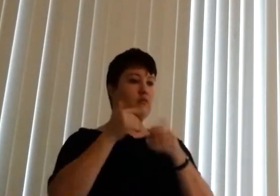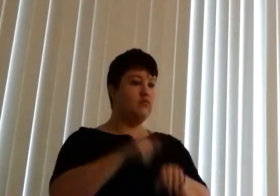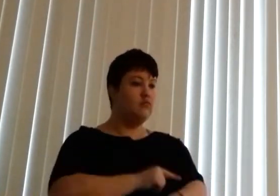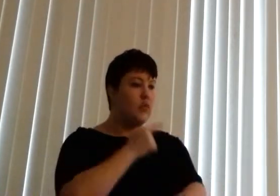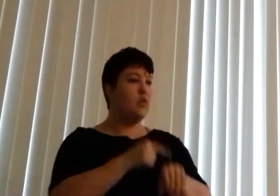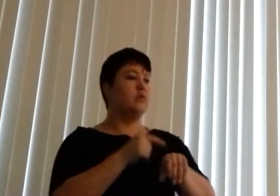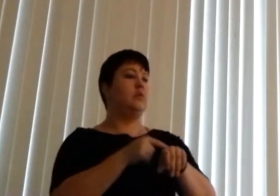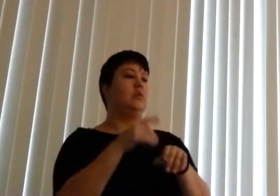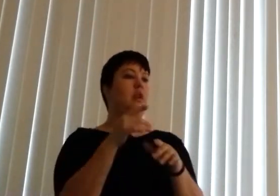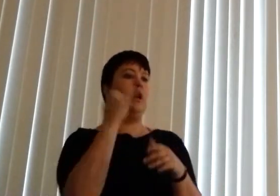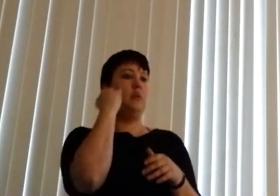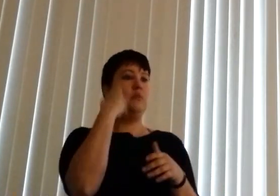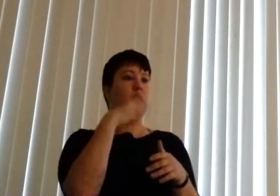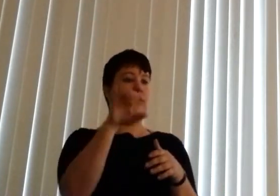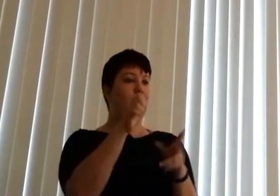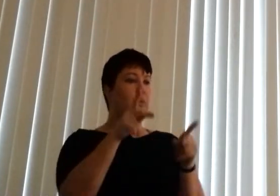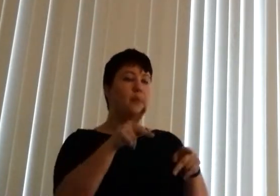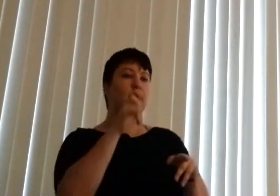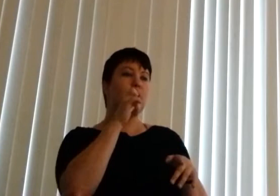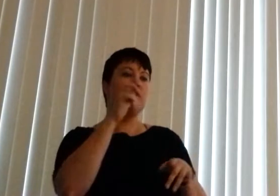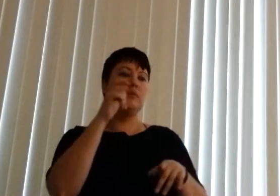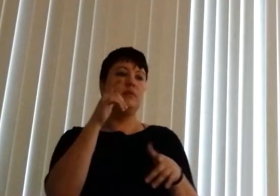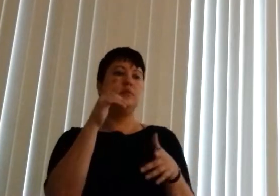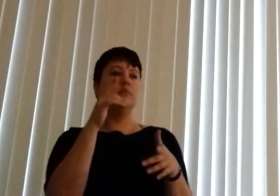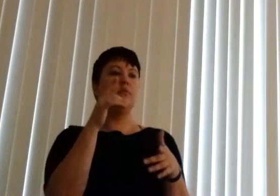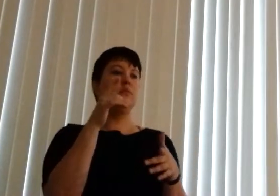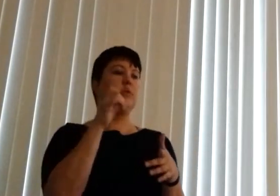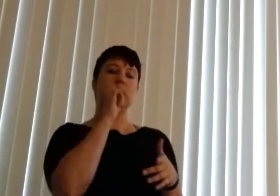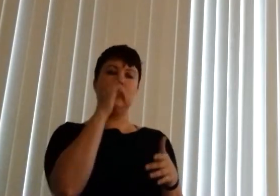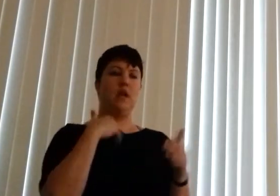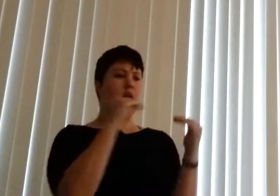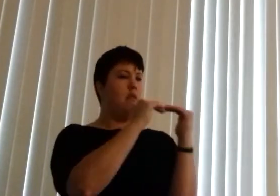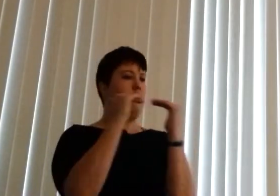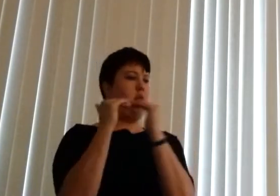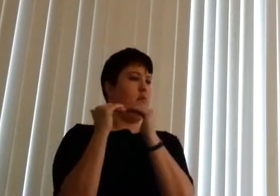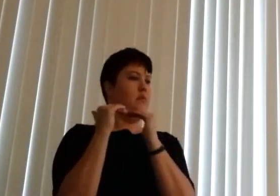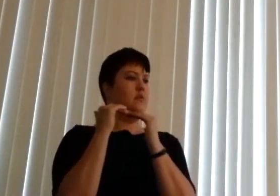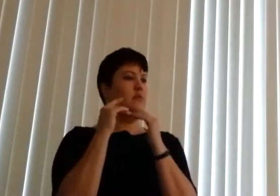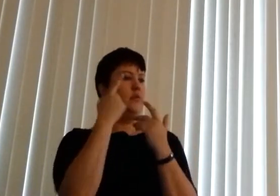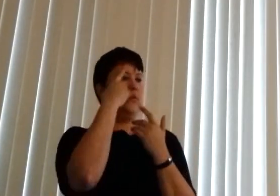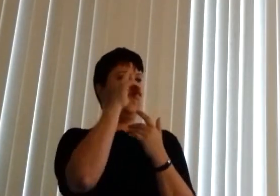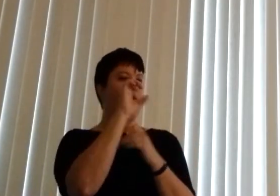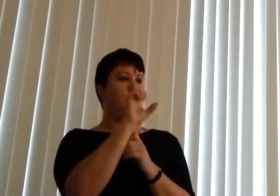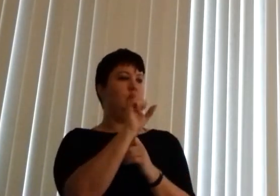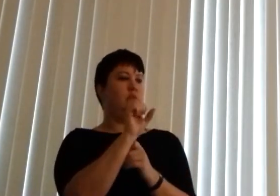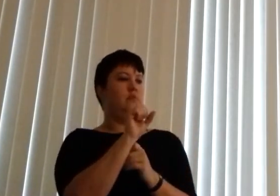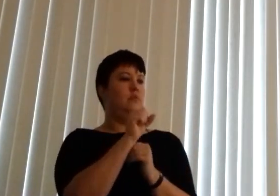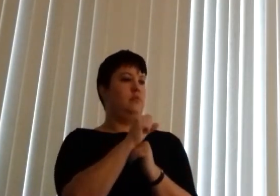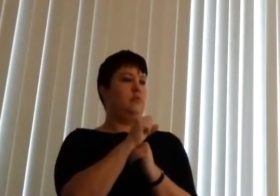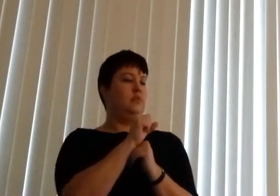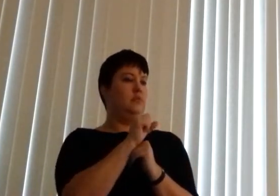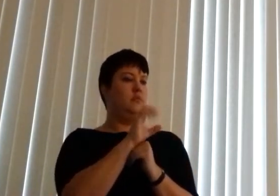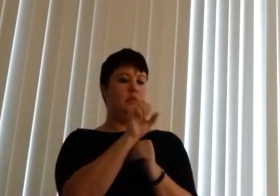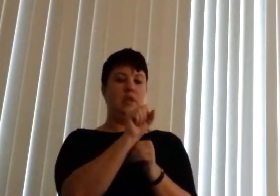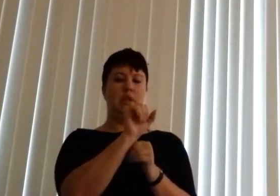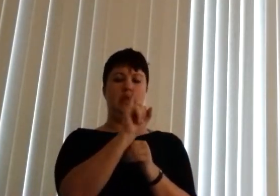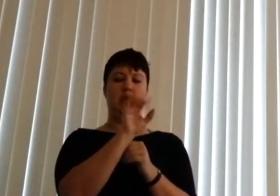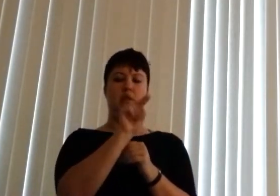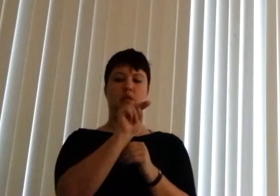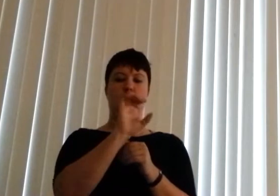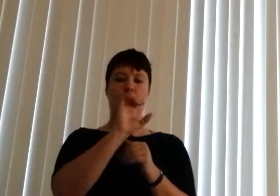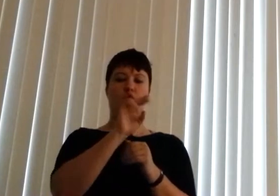who is a candidate for it does not amount to allowing synchronic properties to bear on selection for scarce resources.